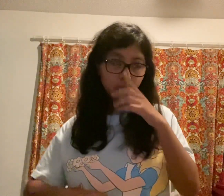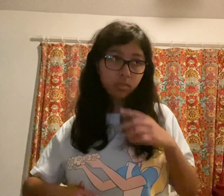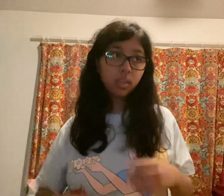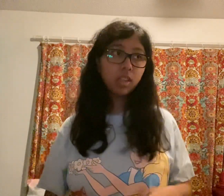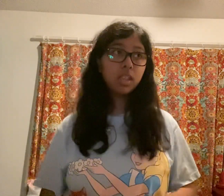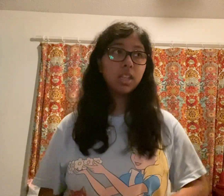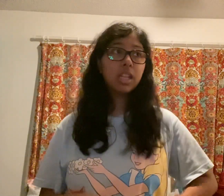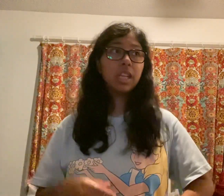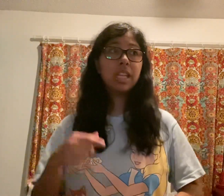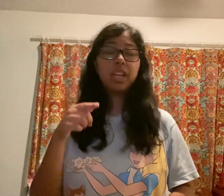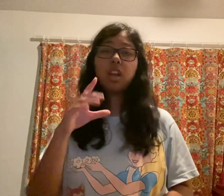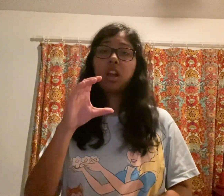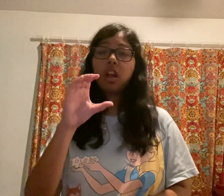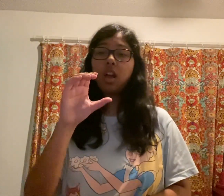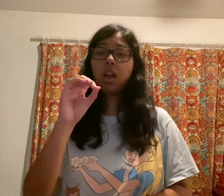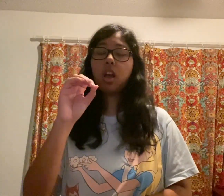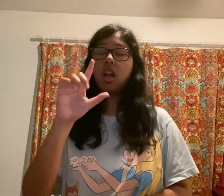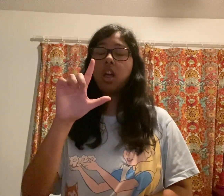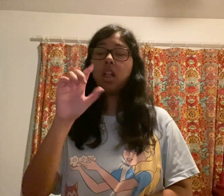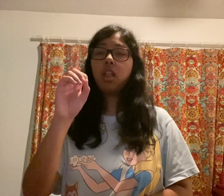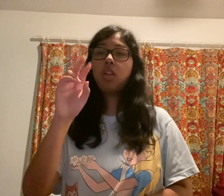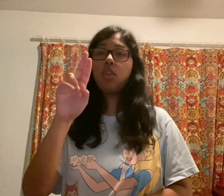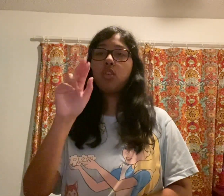not huge, but large enough to facilitate a number of flights.